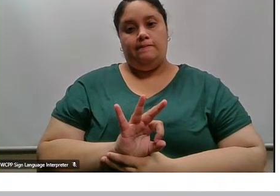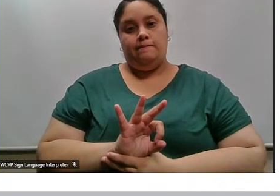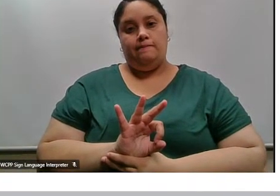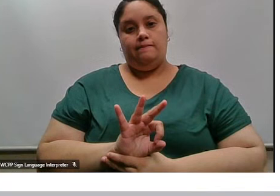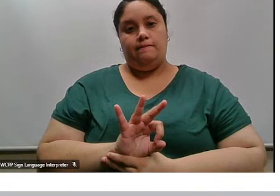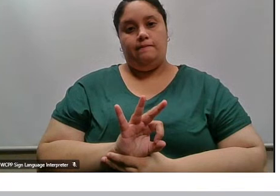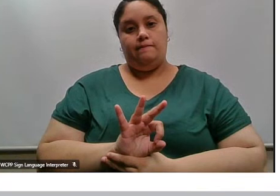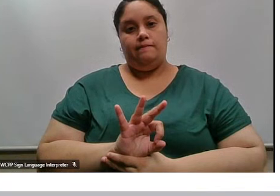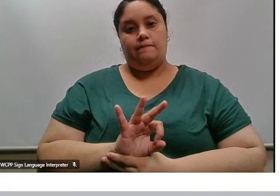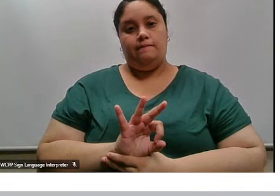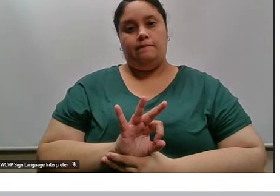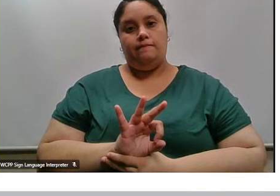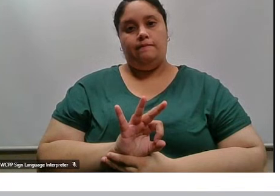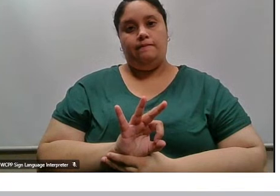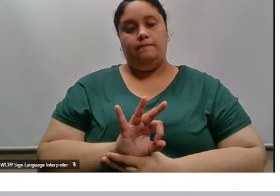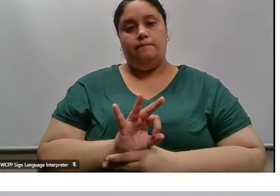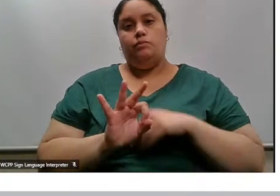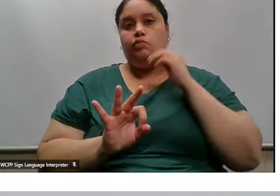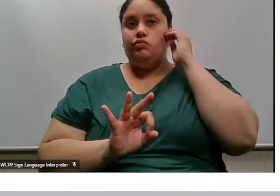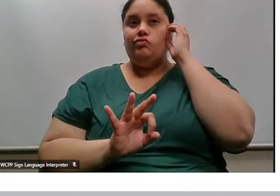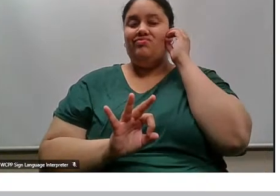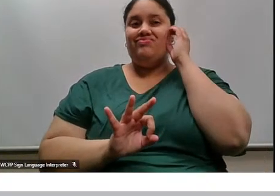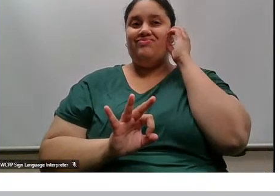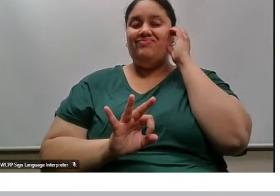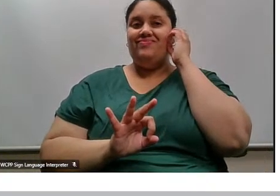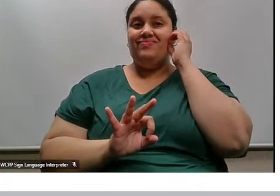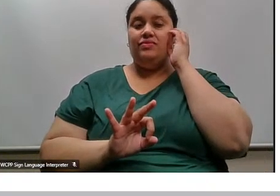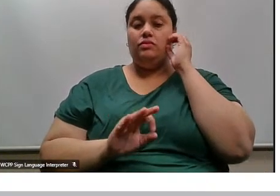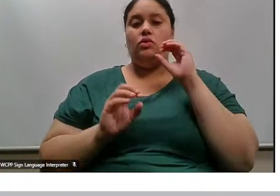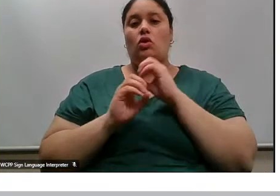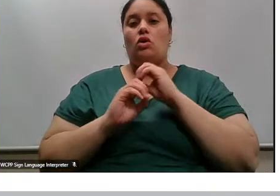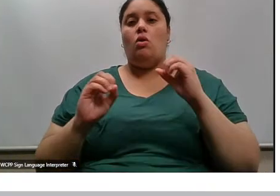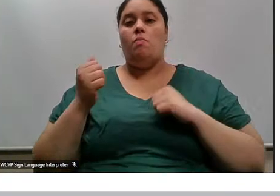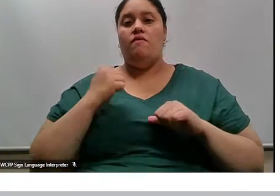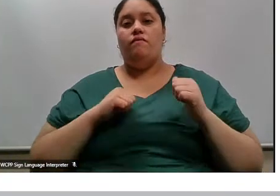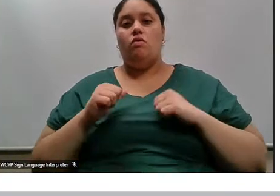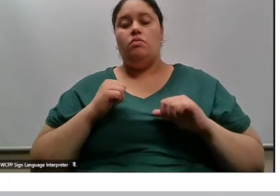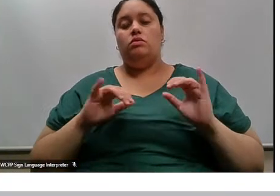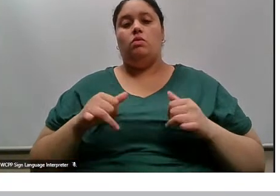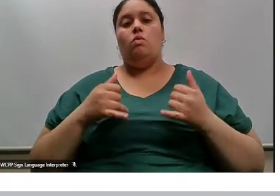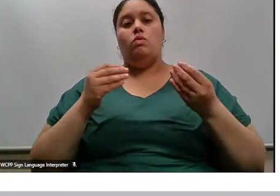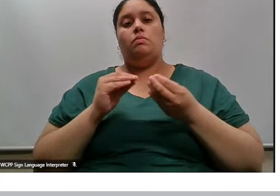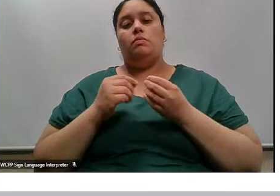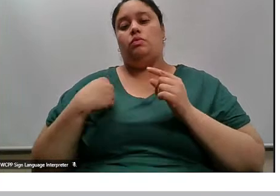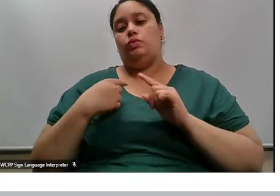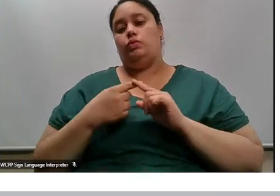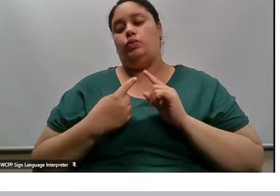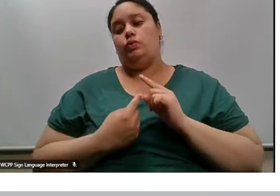there's on the box there, it says no performance awards were made during the year.